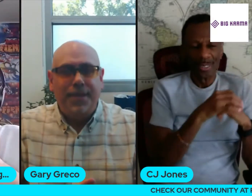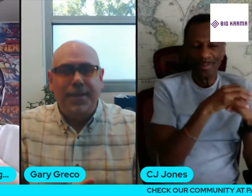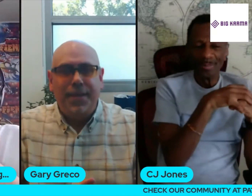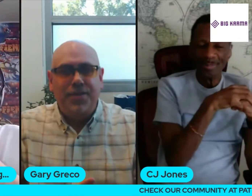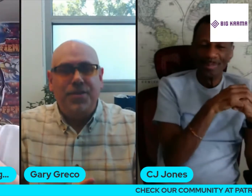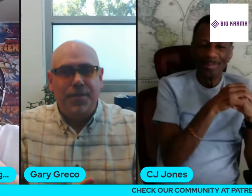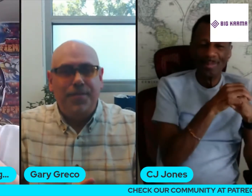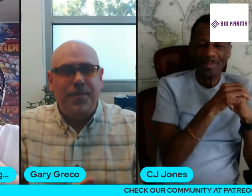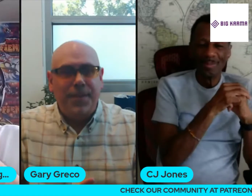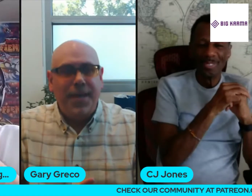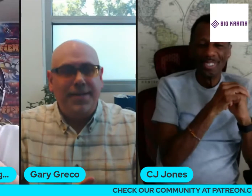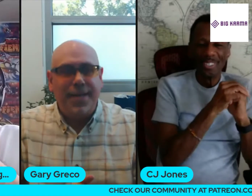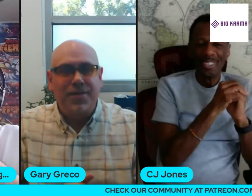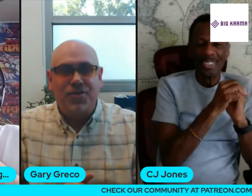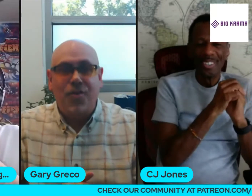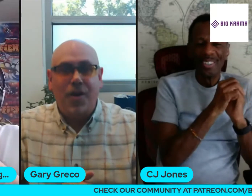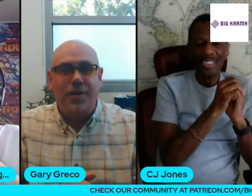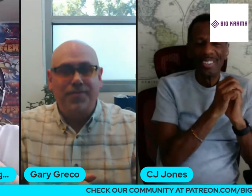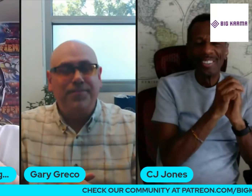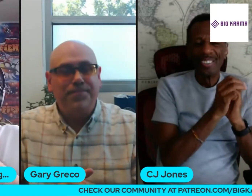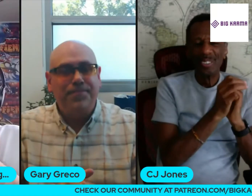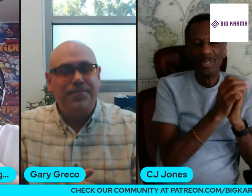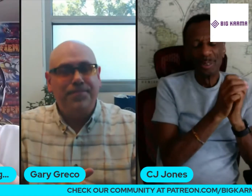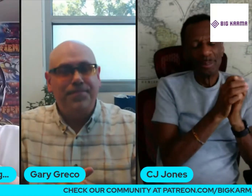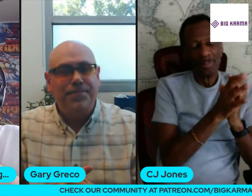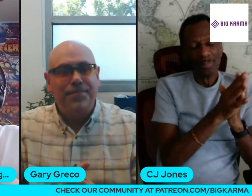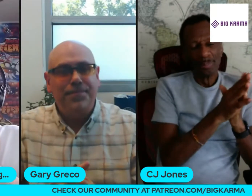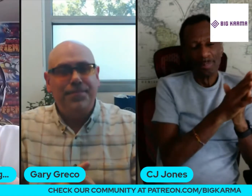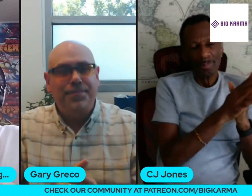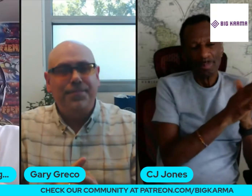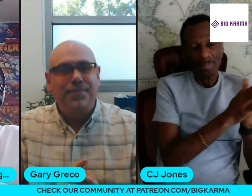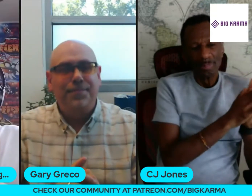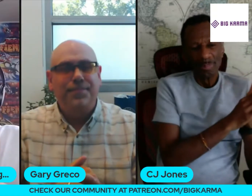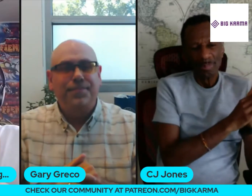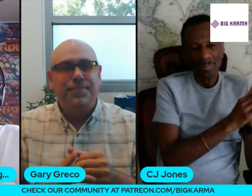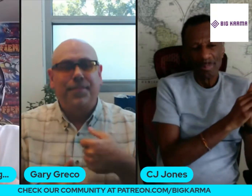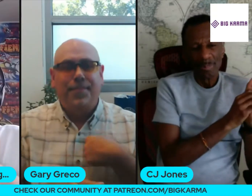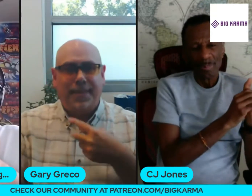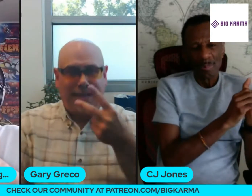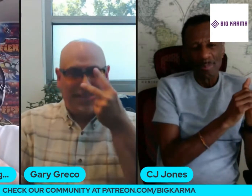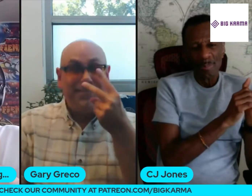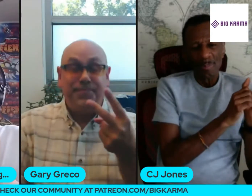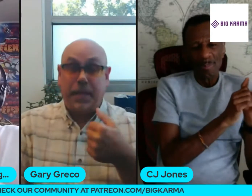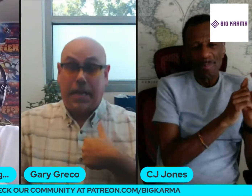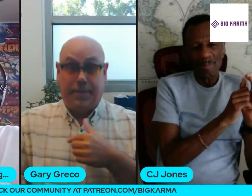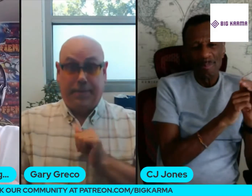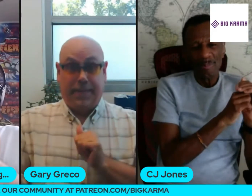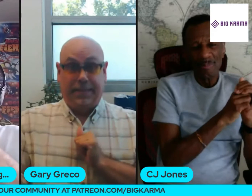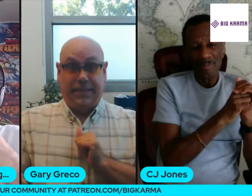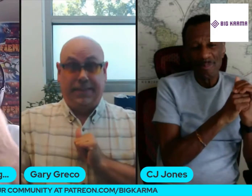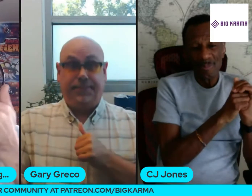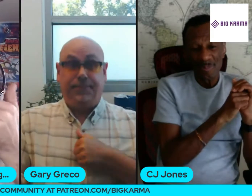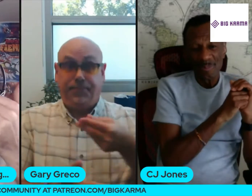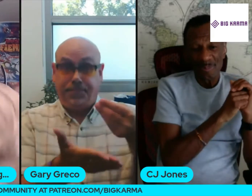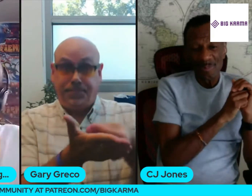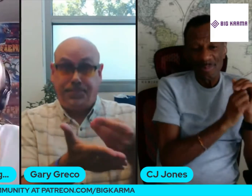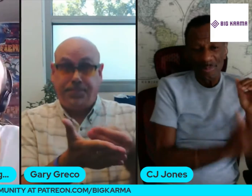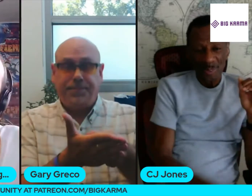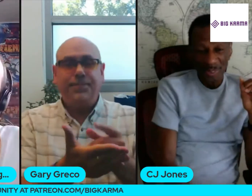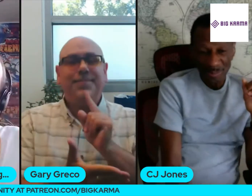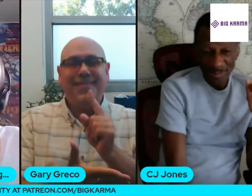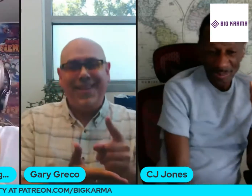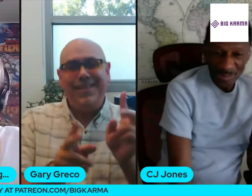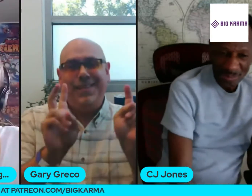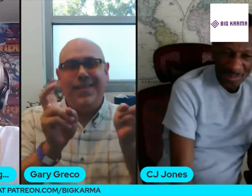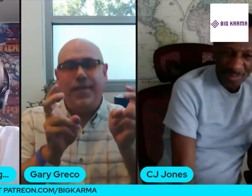I see. Yes, that's strong. I see the money as the fuel to make